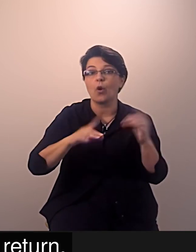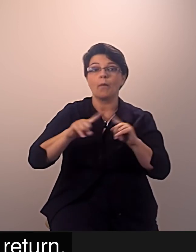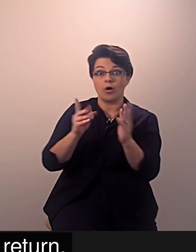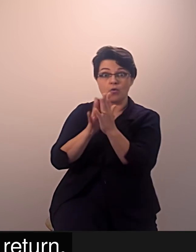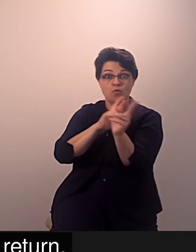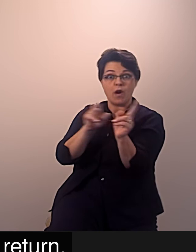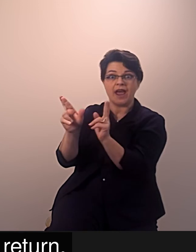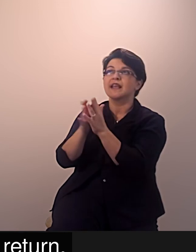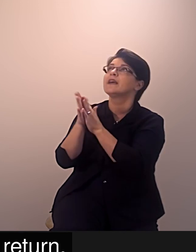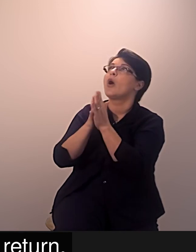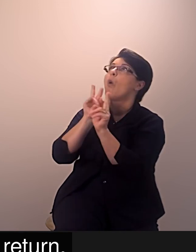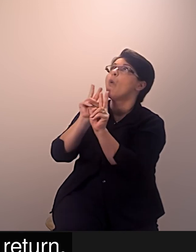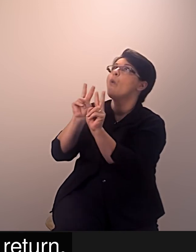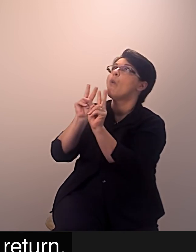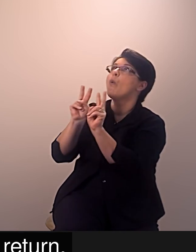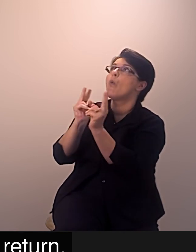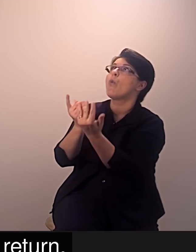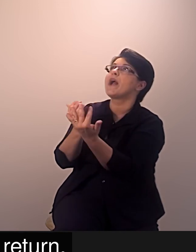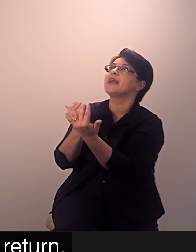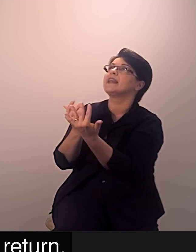Him.